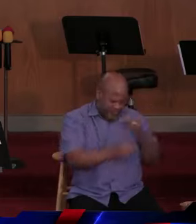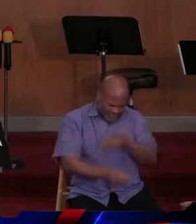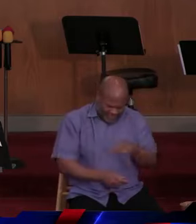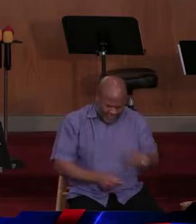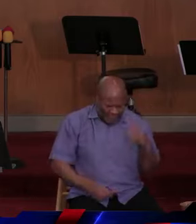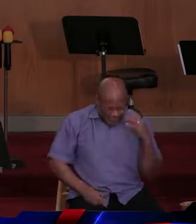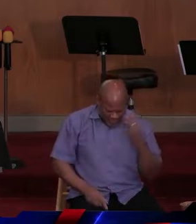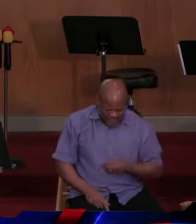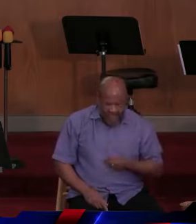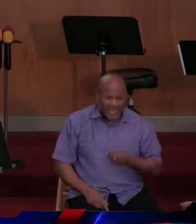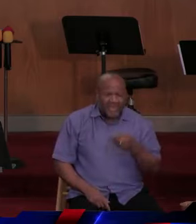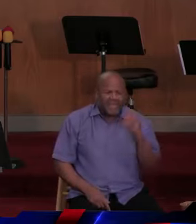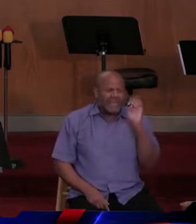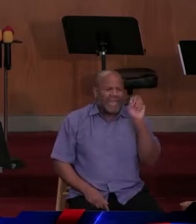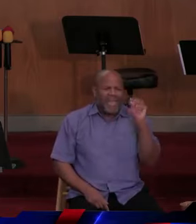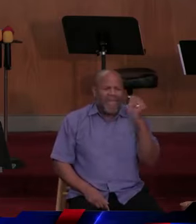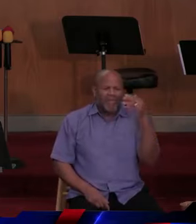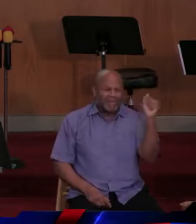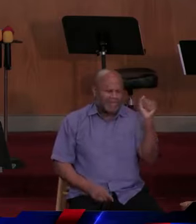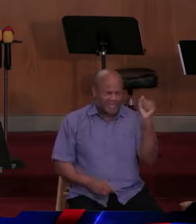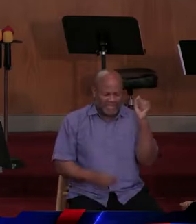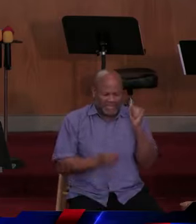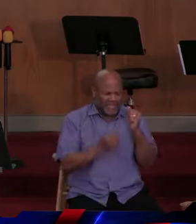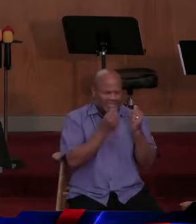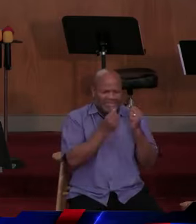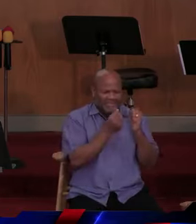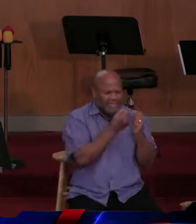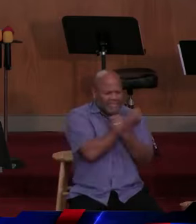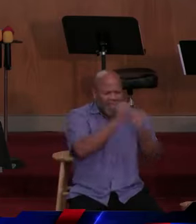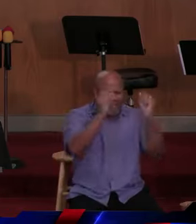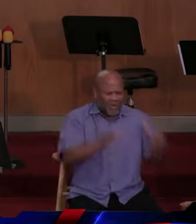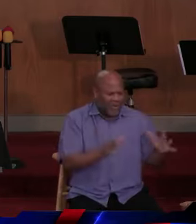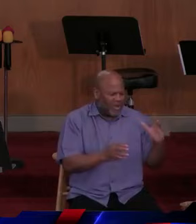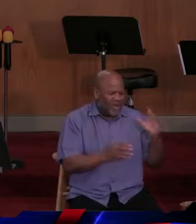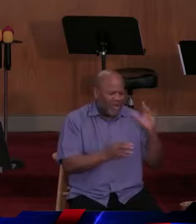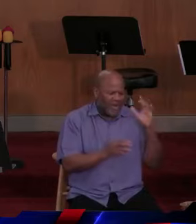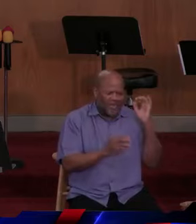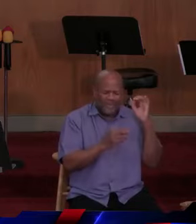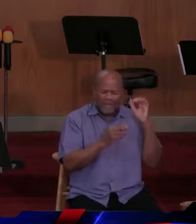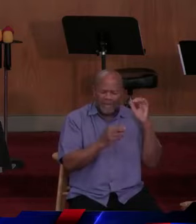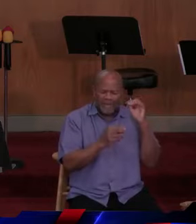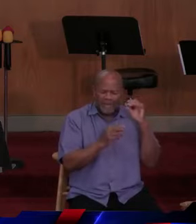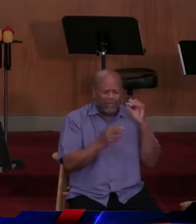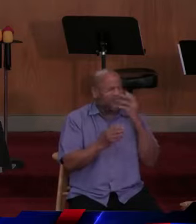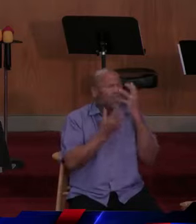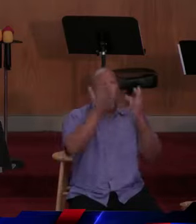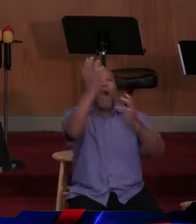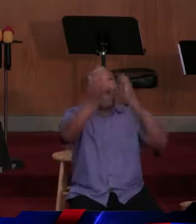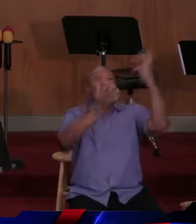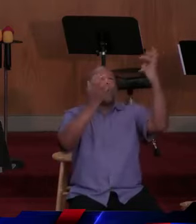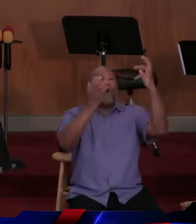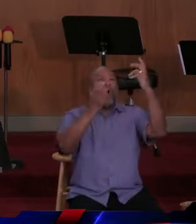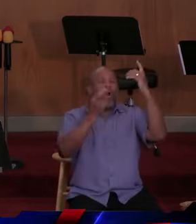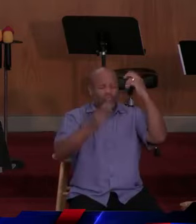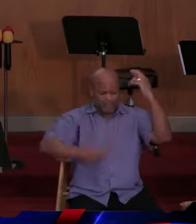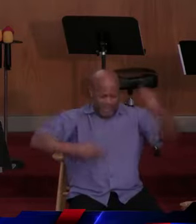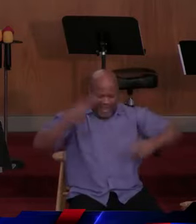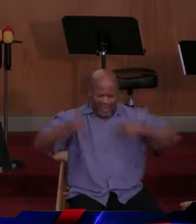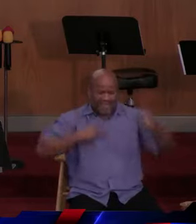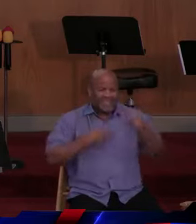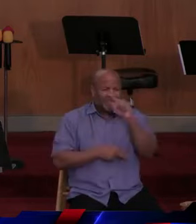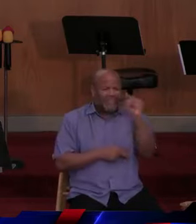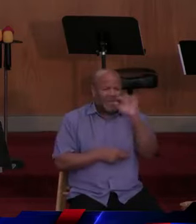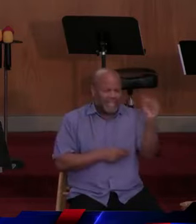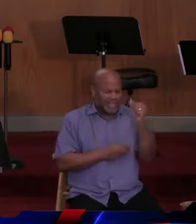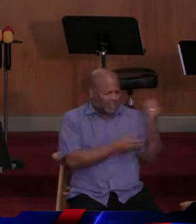Nahum, he's the avenger of God's elect. In Habakkuk, he's the great evangelist crying for revival. In Zephaniah,